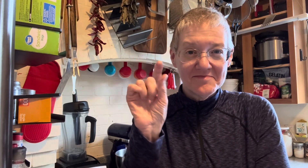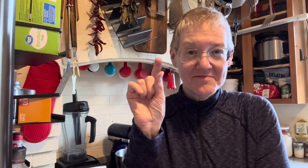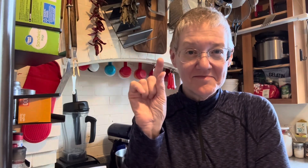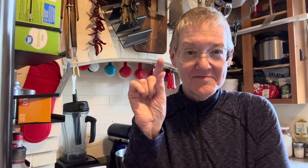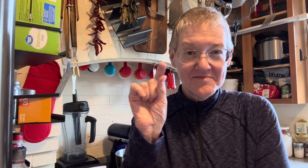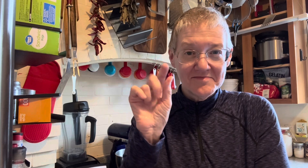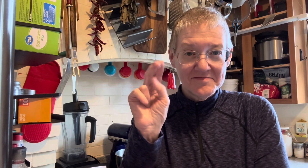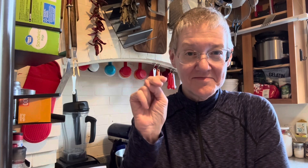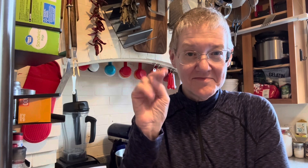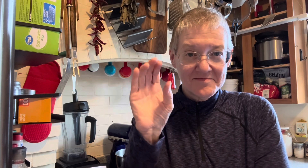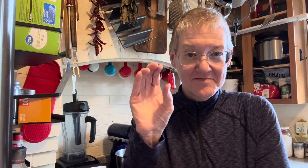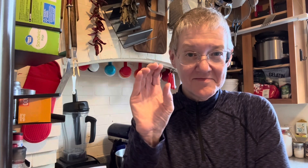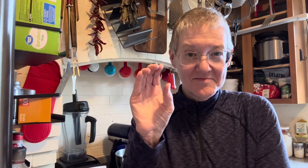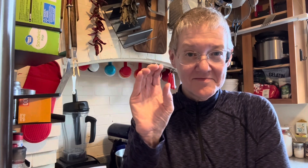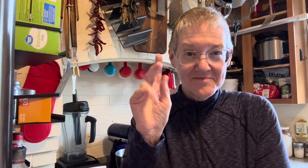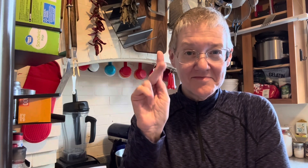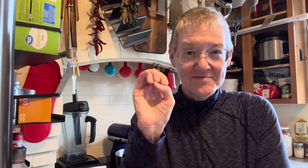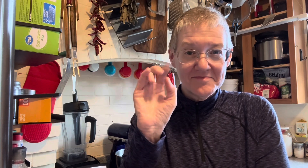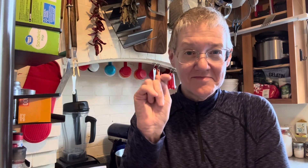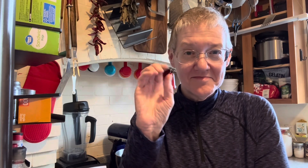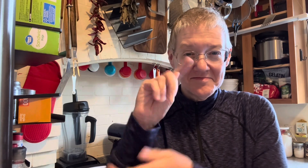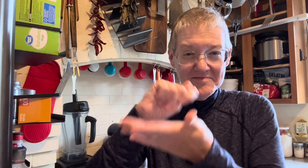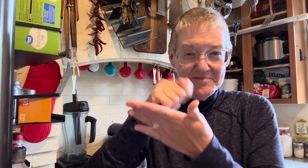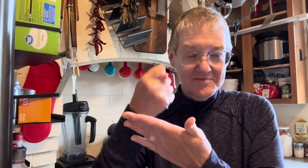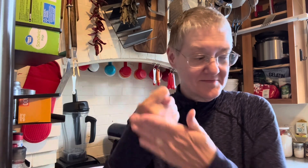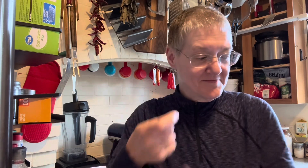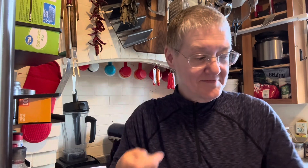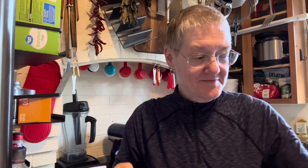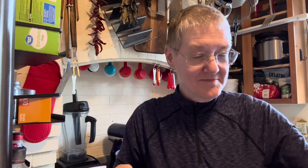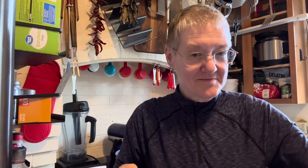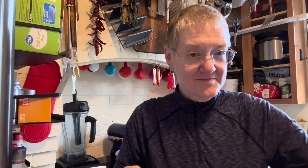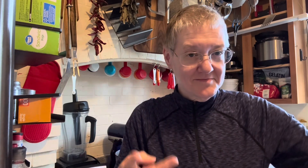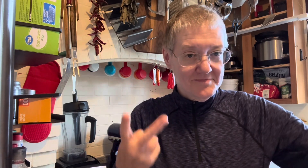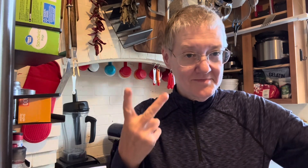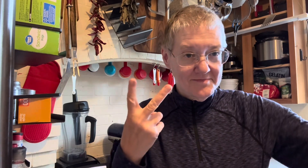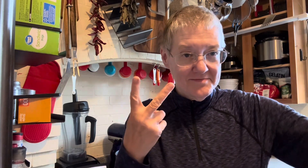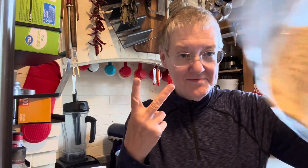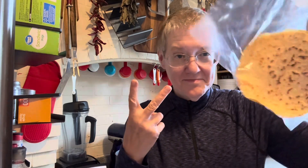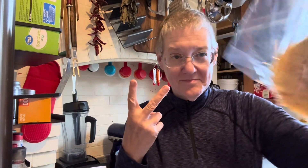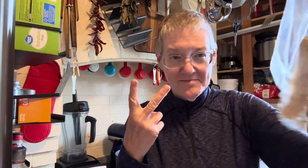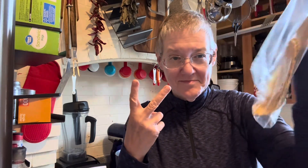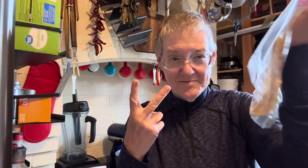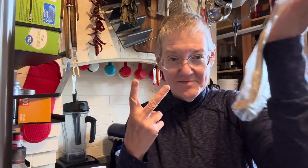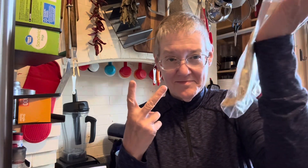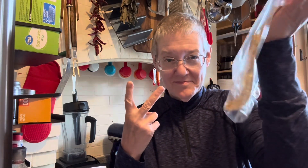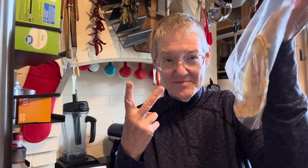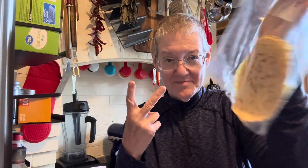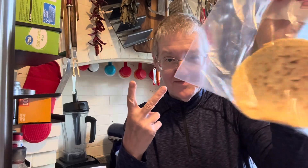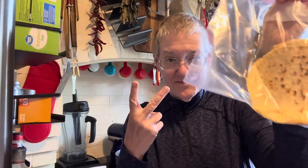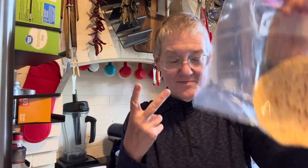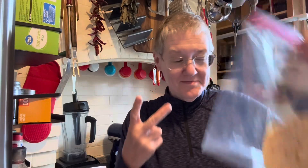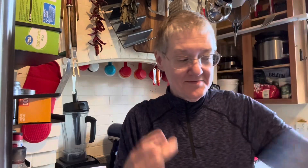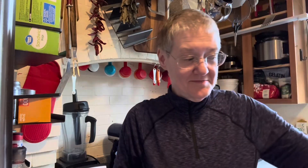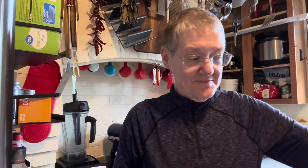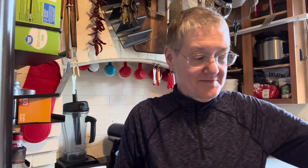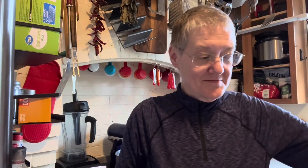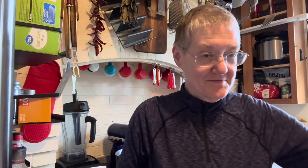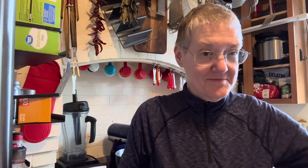with 4.9 gram net carb tortillas. I'm going to use 2.